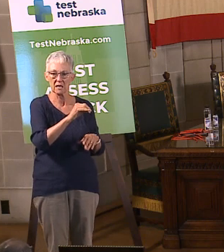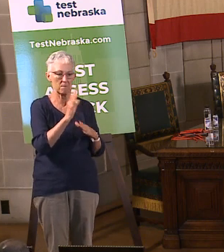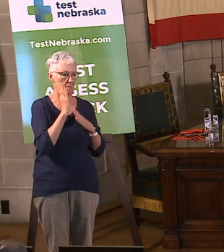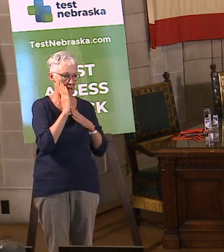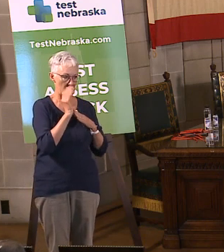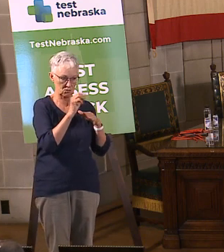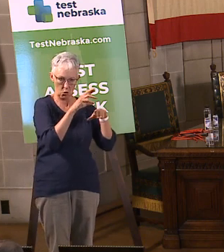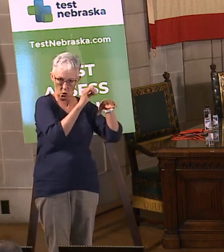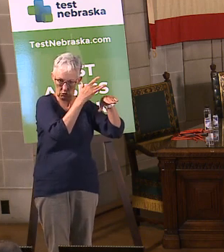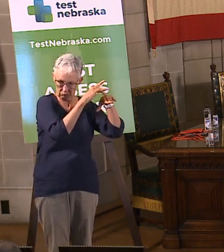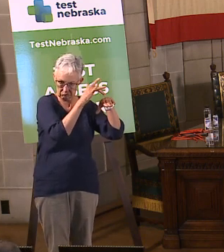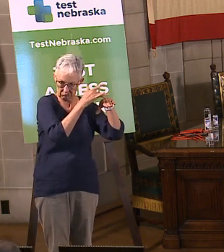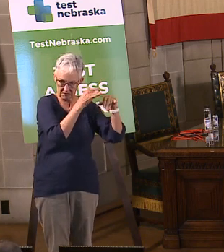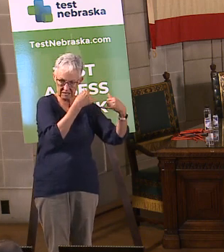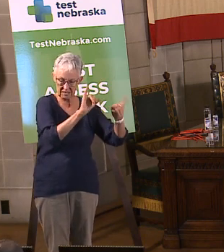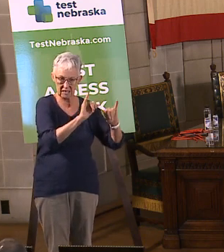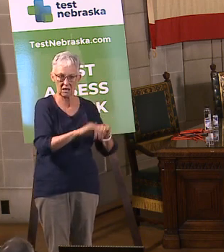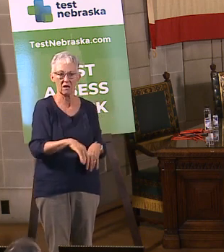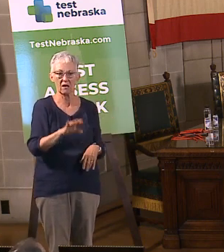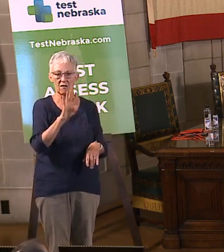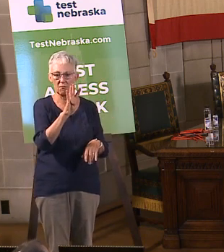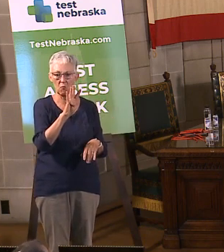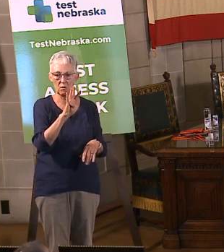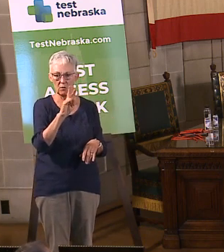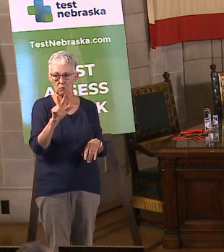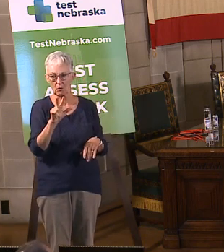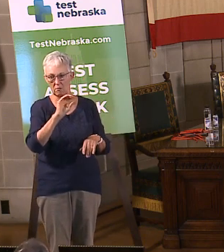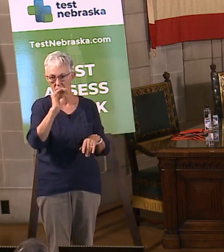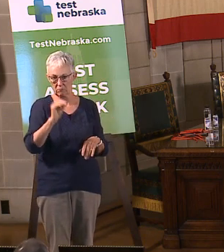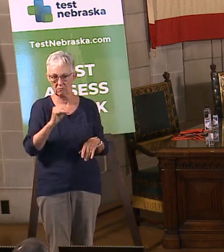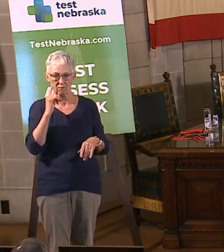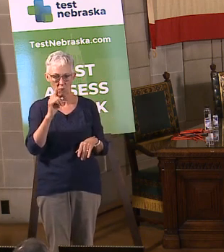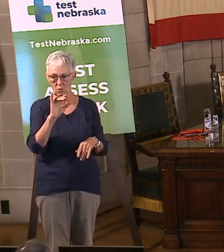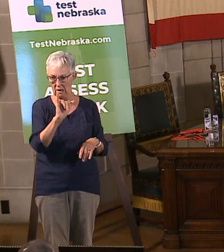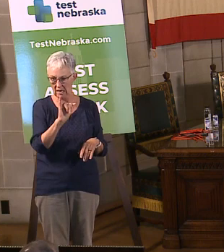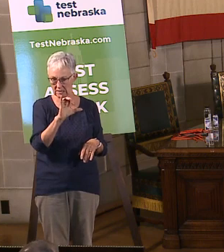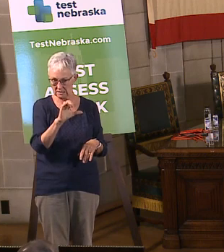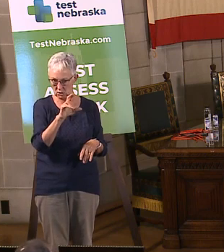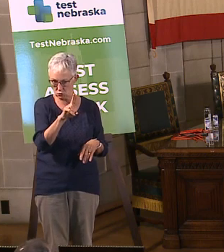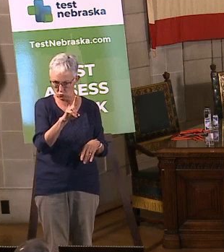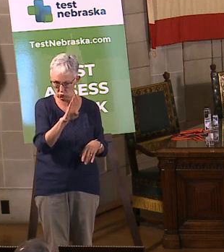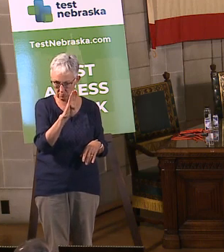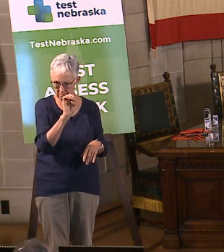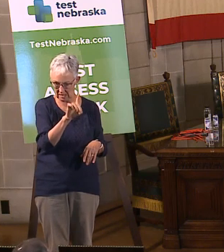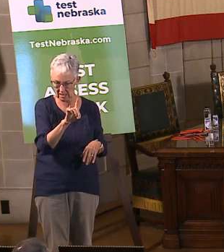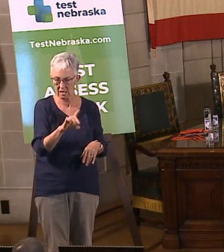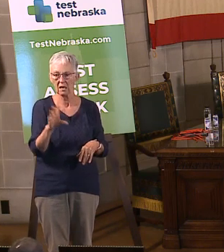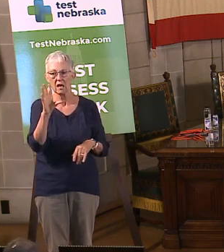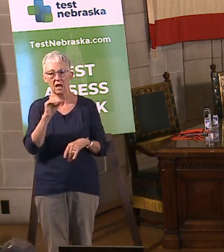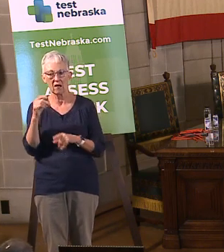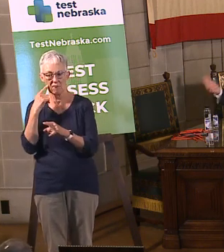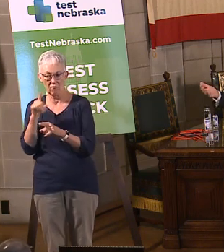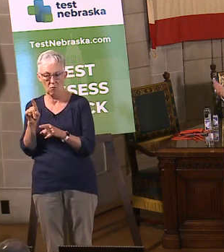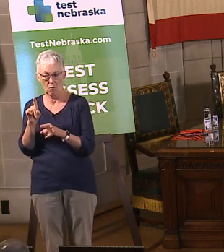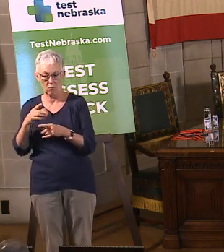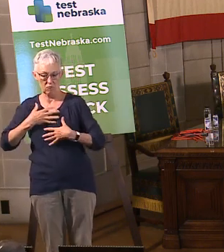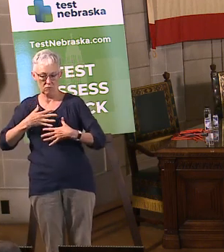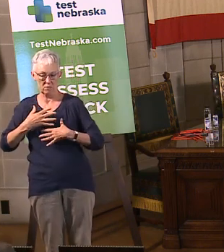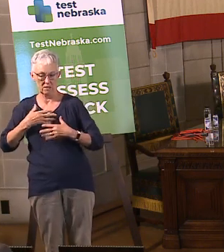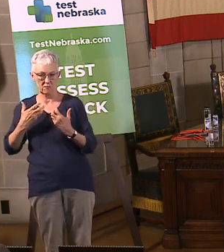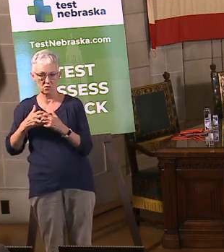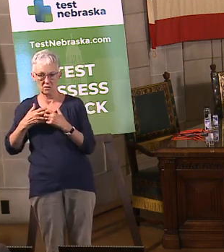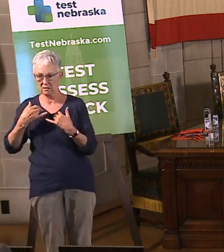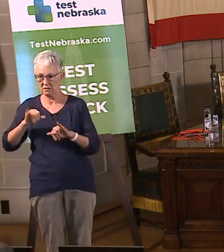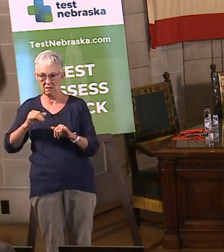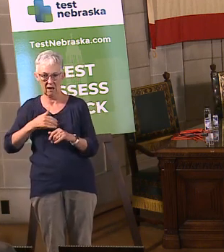42% for ICU beds, and 75% for ventilators. And if you've been following along, you see these numbers have stayed stable as we've been announcing them,